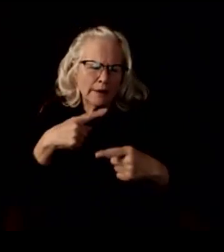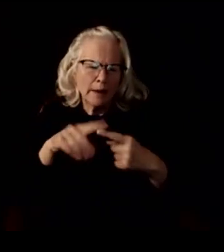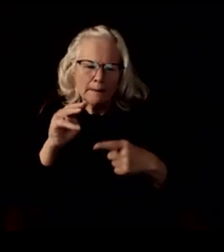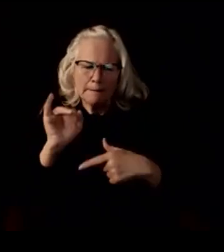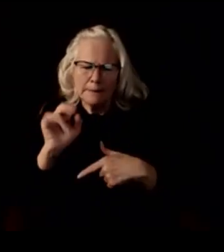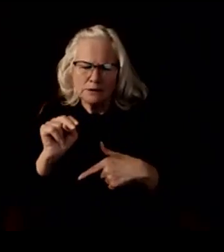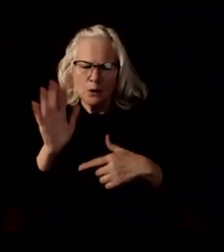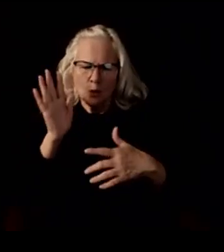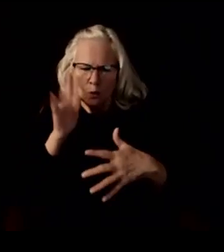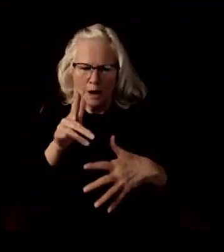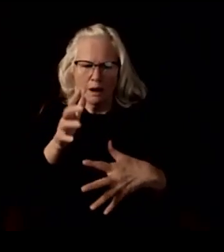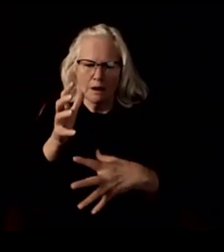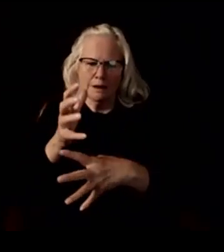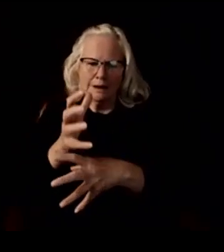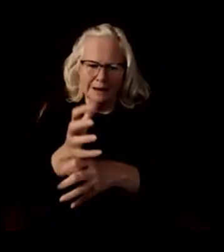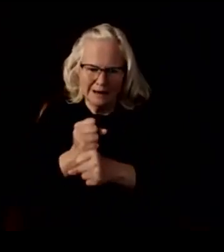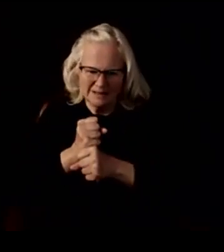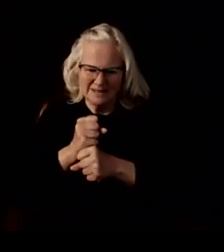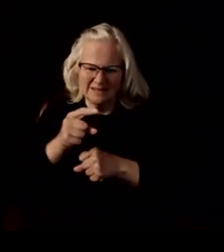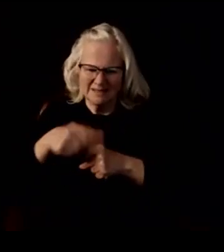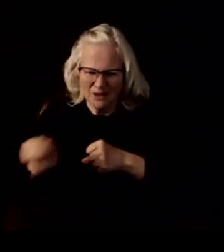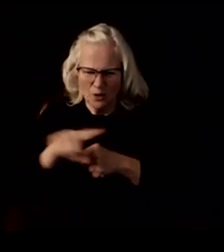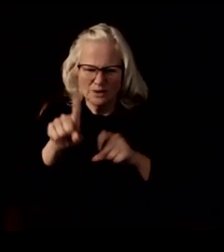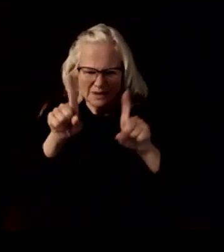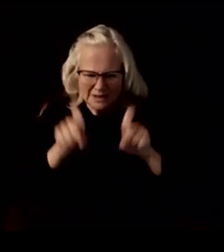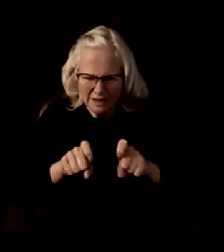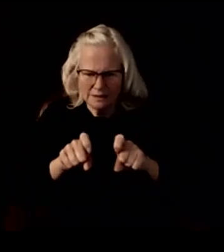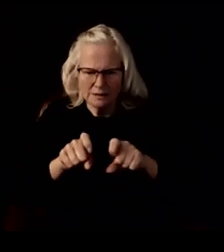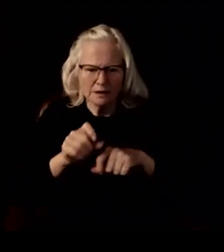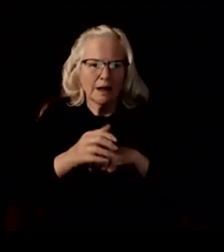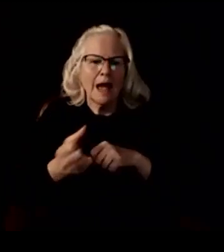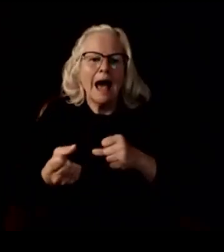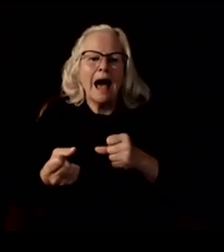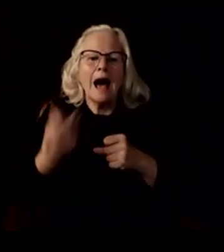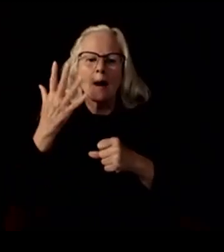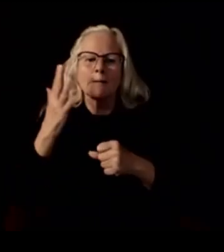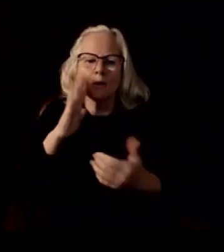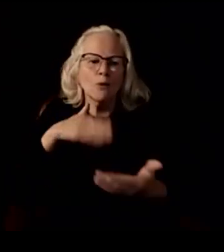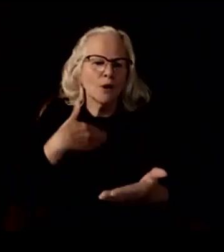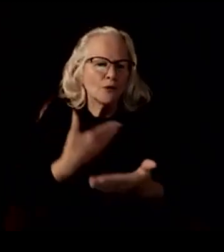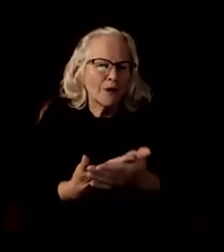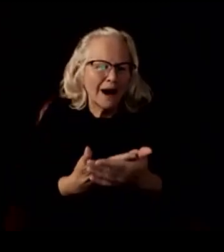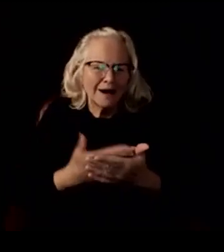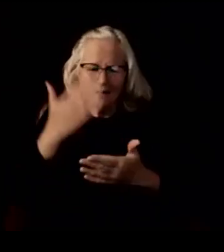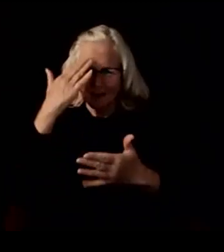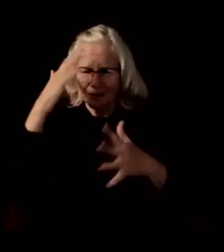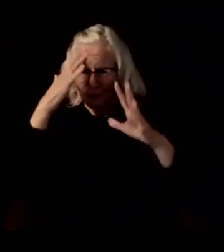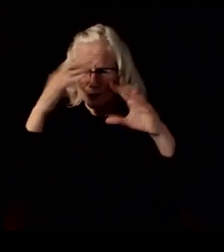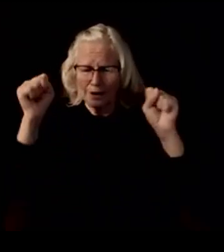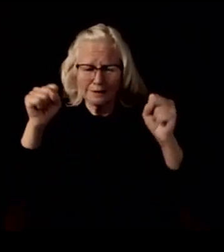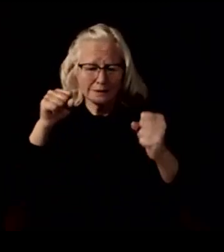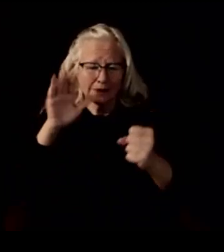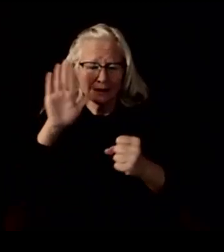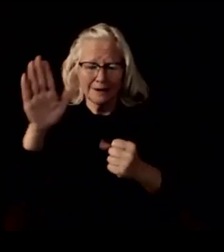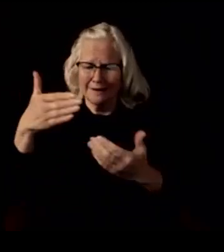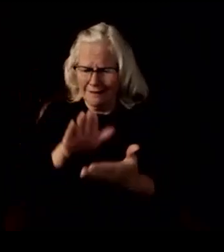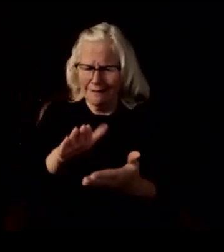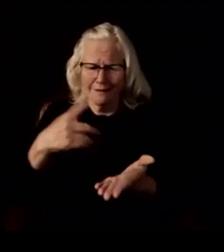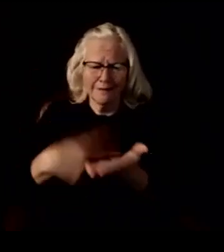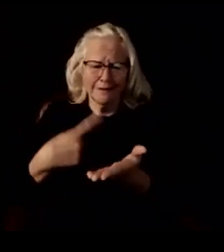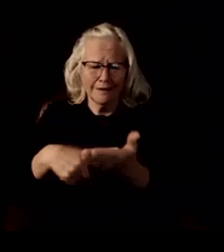tests, or how many might come here? I know the president had addressed last night that the federal government's